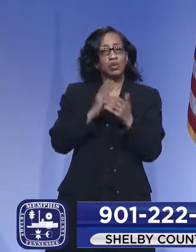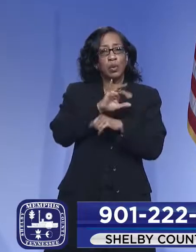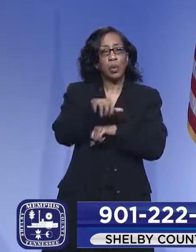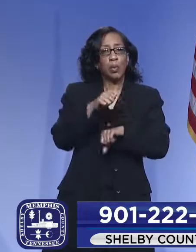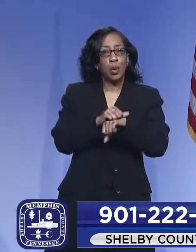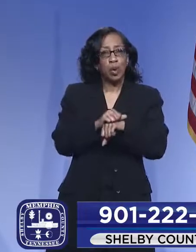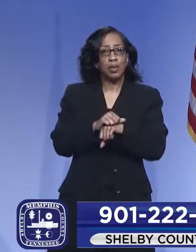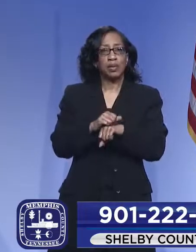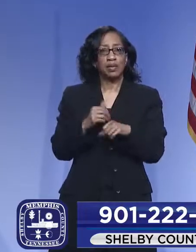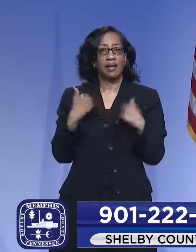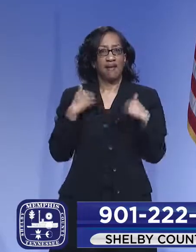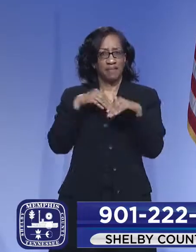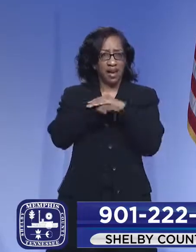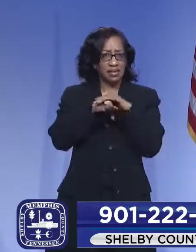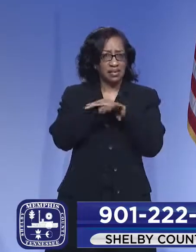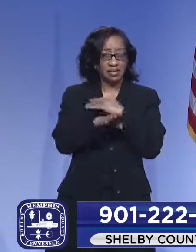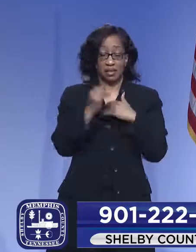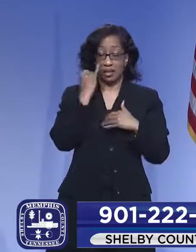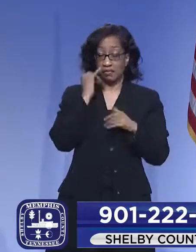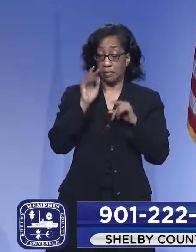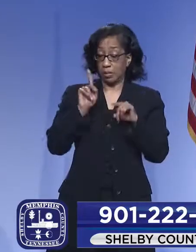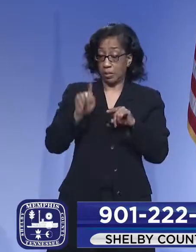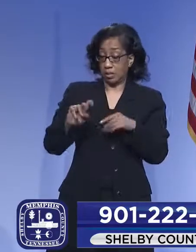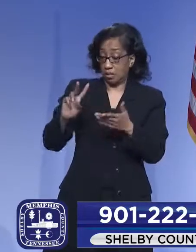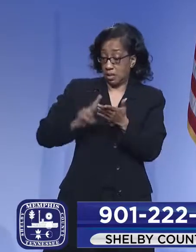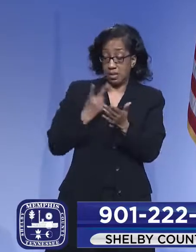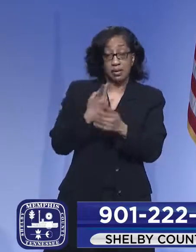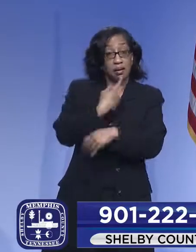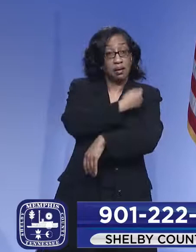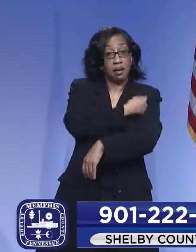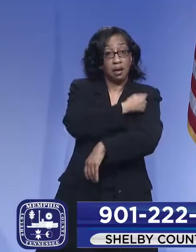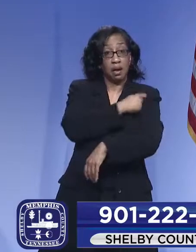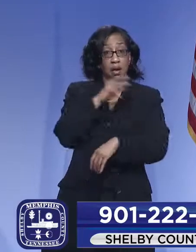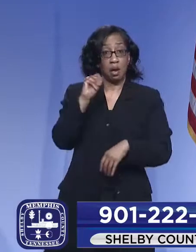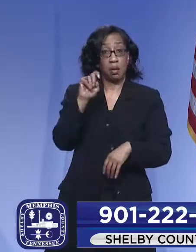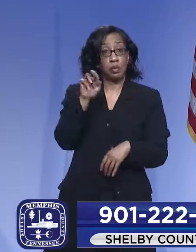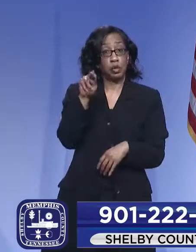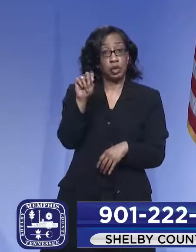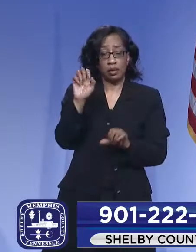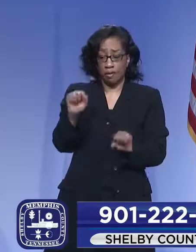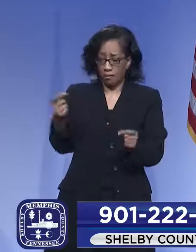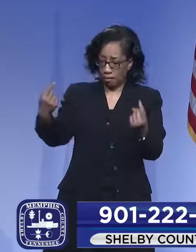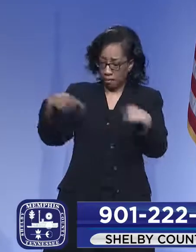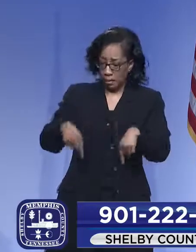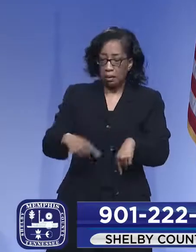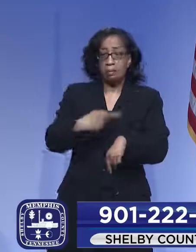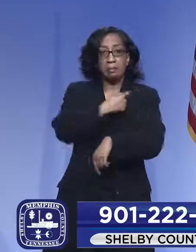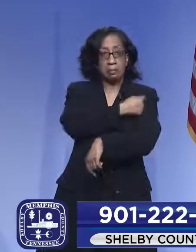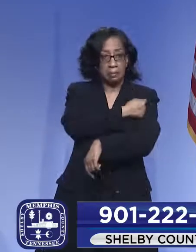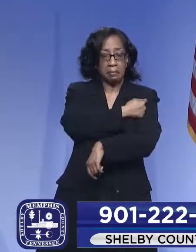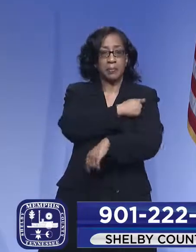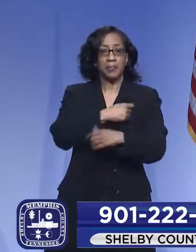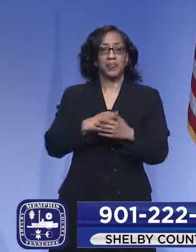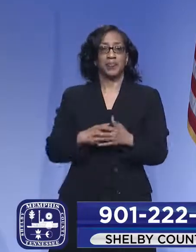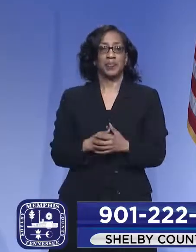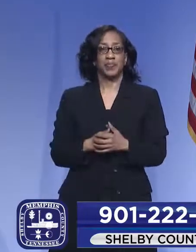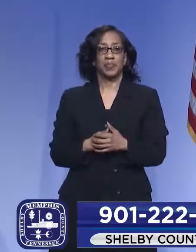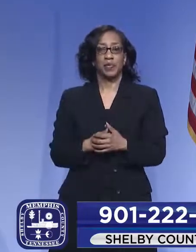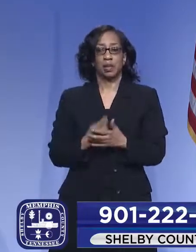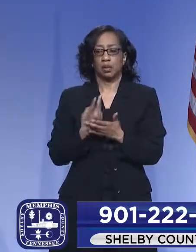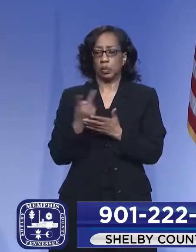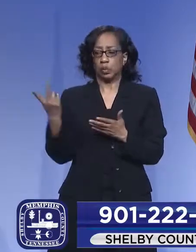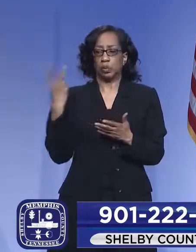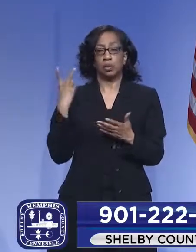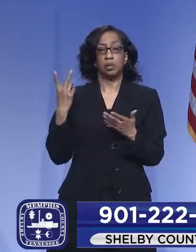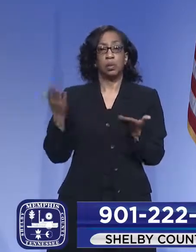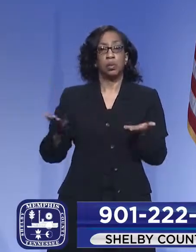the opportunity for people who need a second dose of Moderna to come and receive it. We, 2 weeks ago,